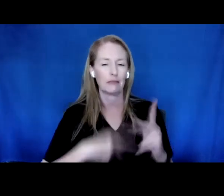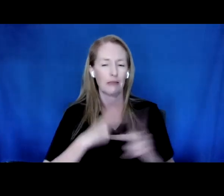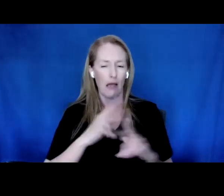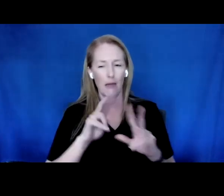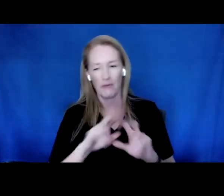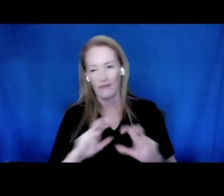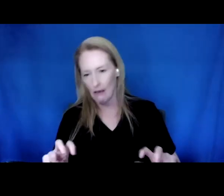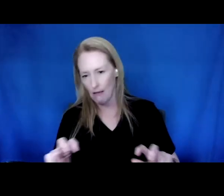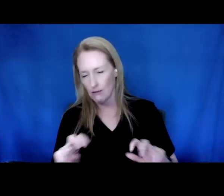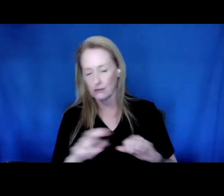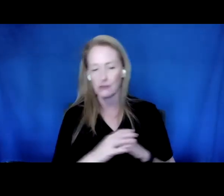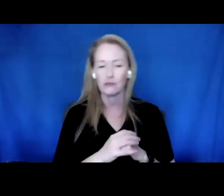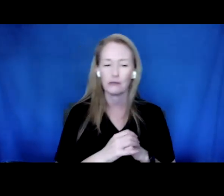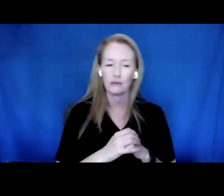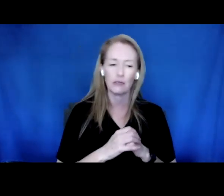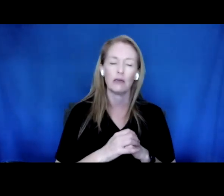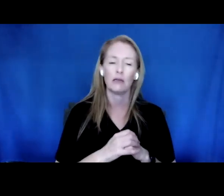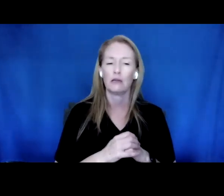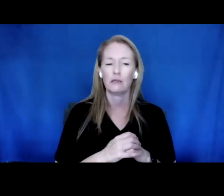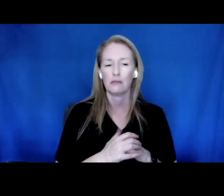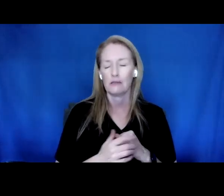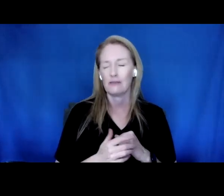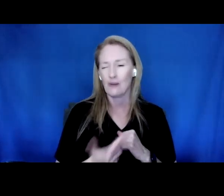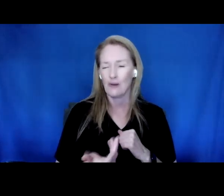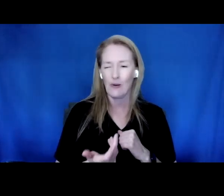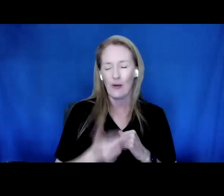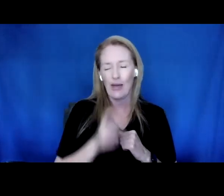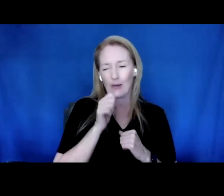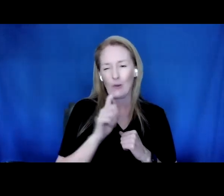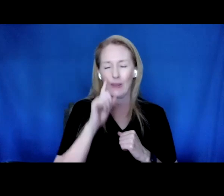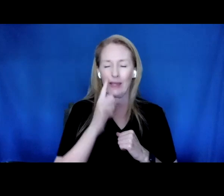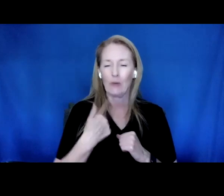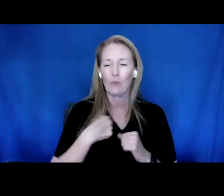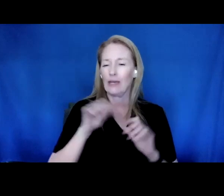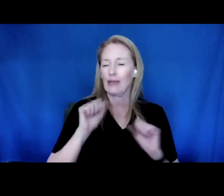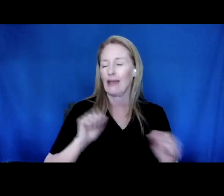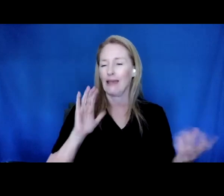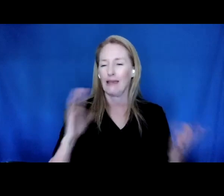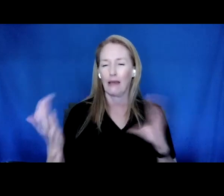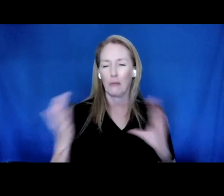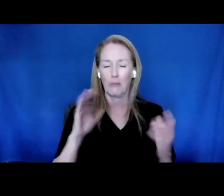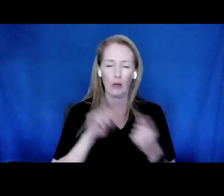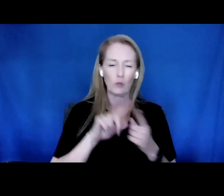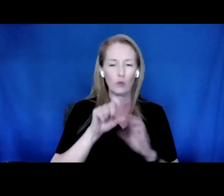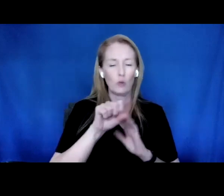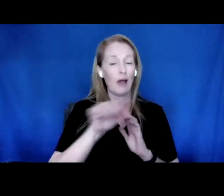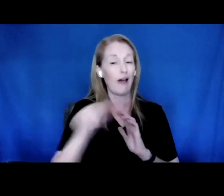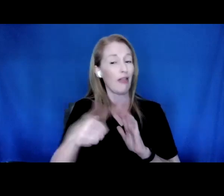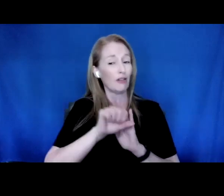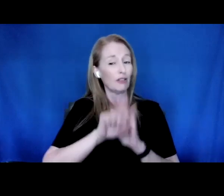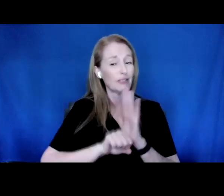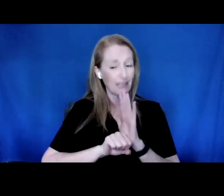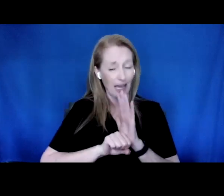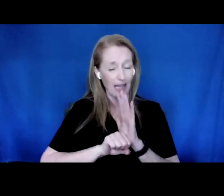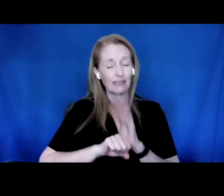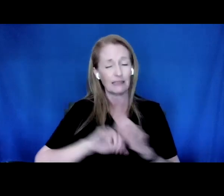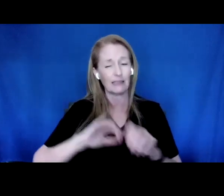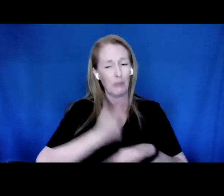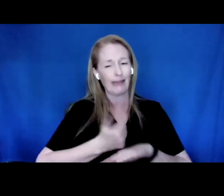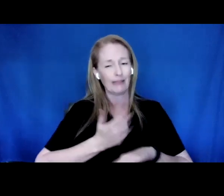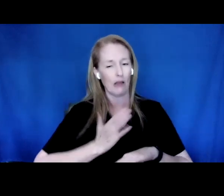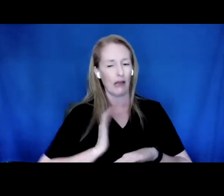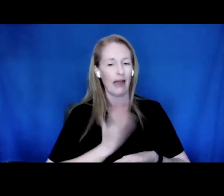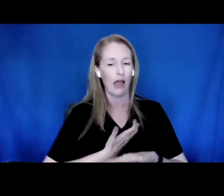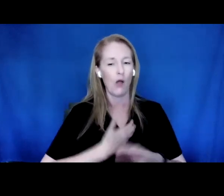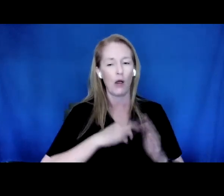can compare ourselves to other states based on these findings, because I think the point really is for us and our data and what we can